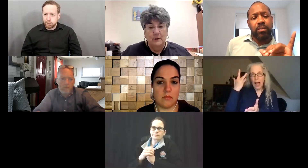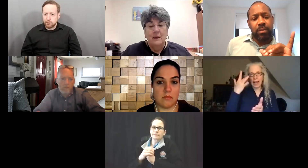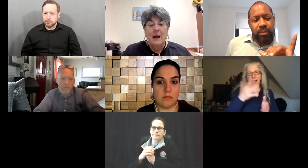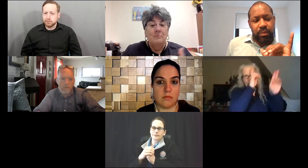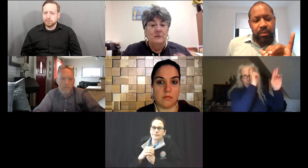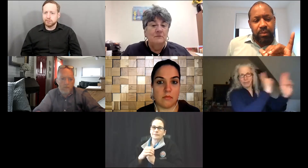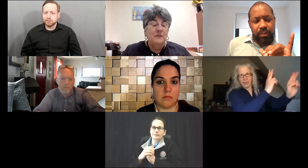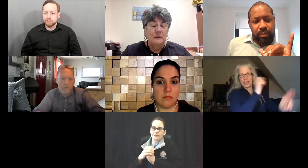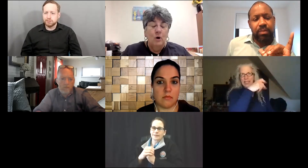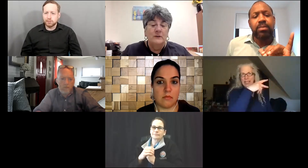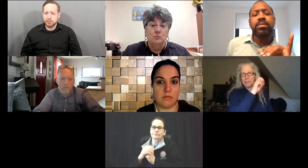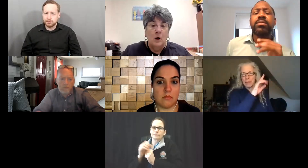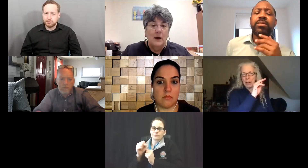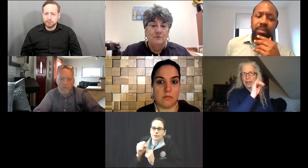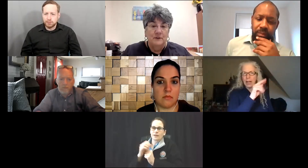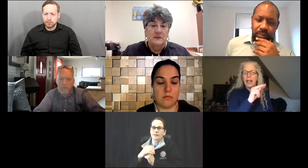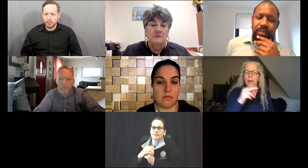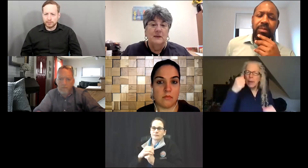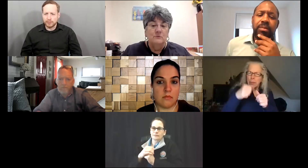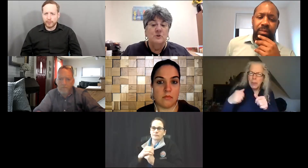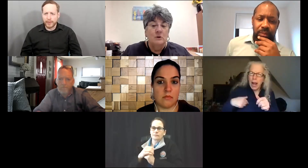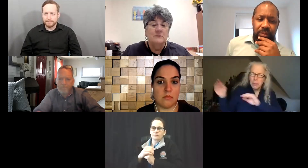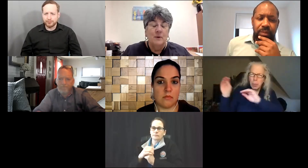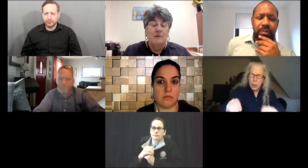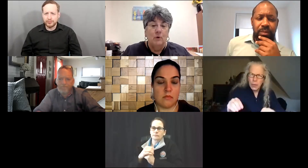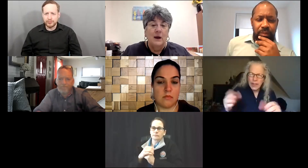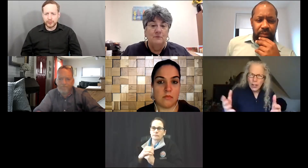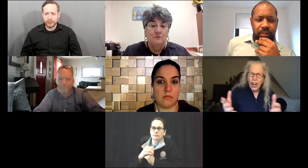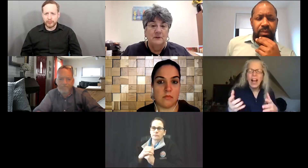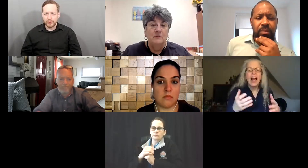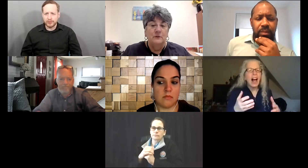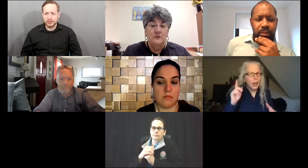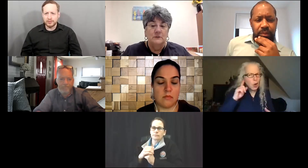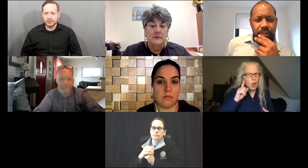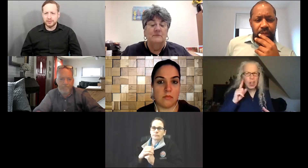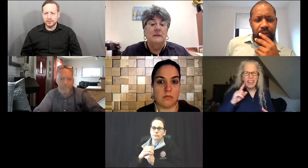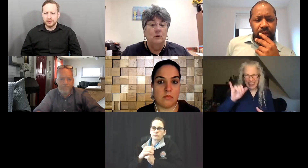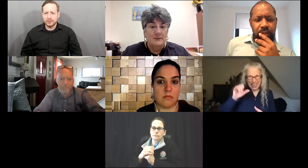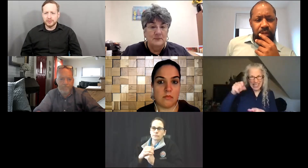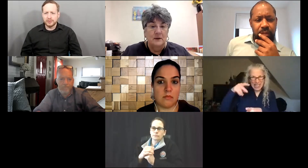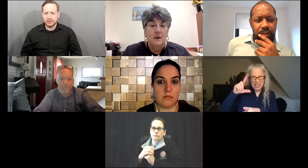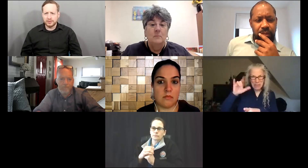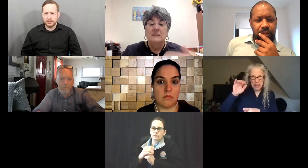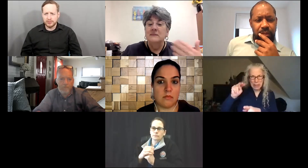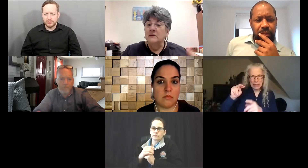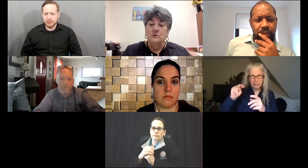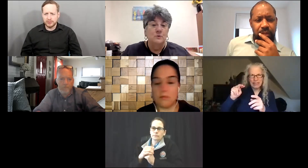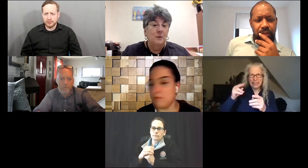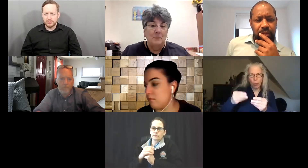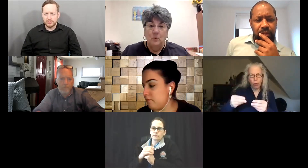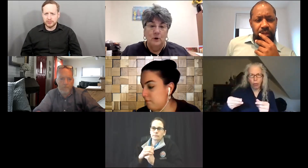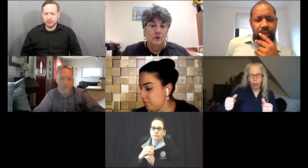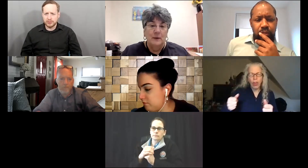kaput. I believe they lost RIDE funding. They used to also have RIDE funding for adult ed, and they lost it because they didn't